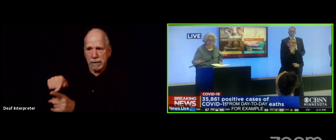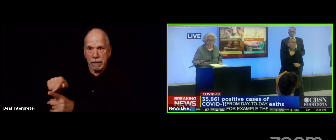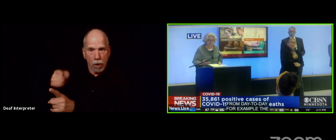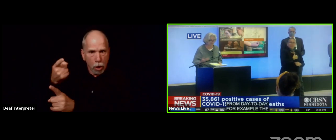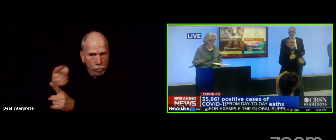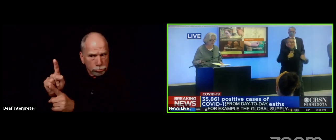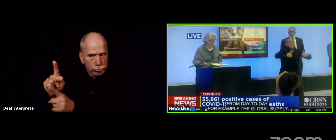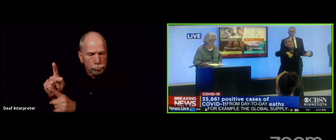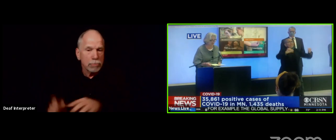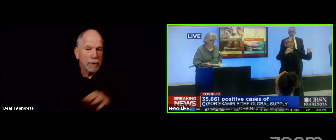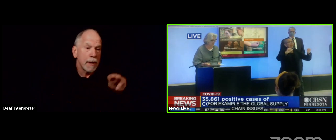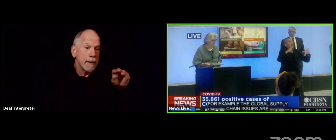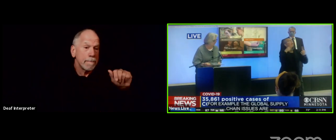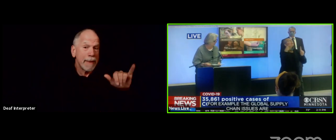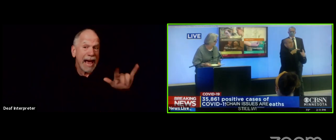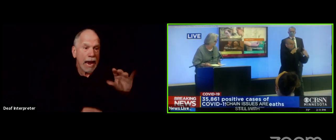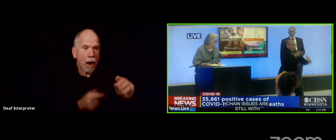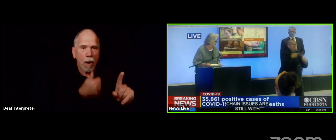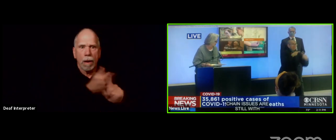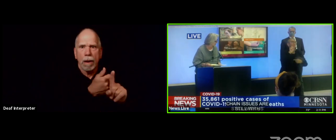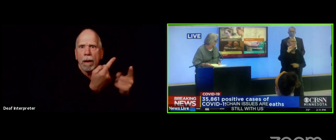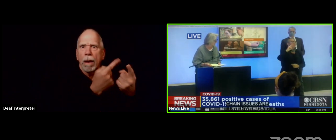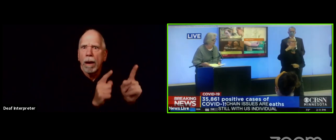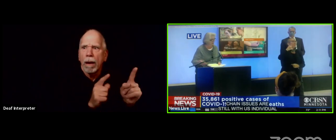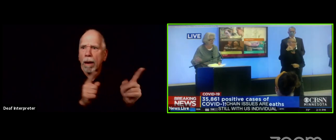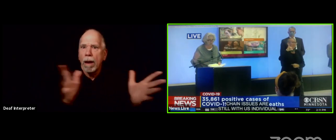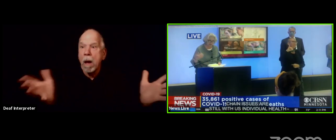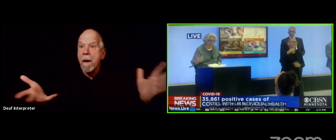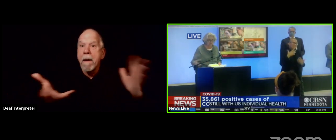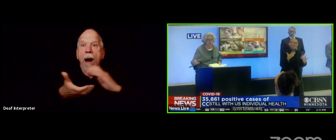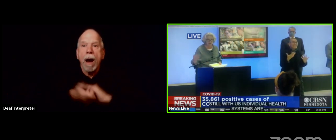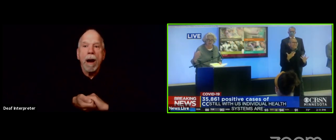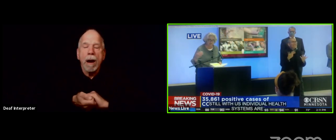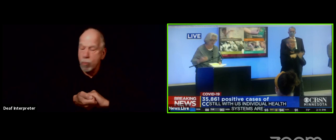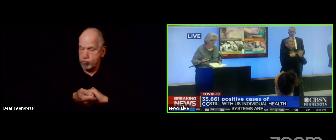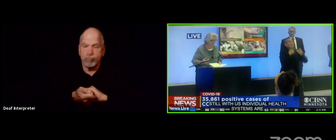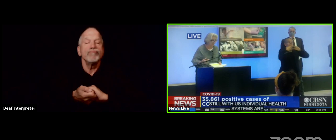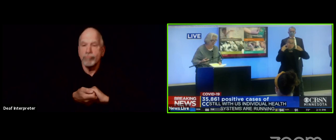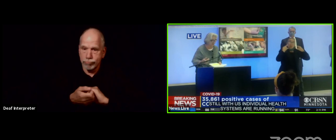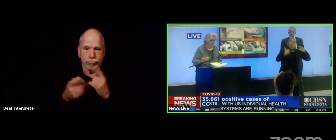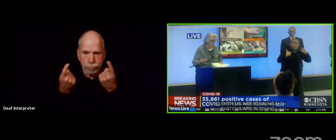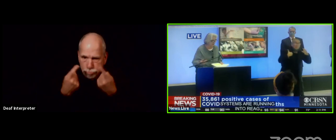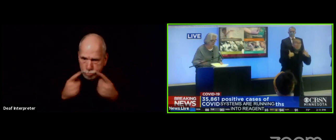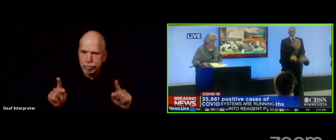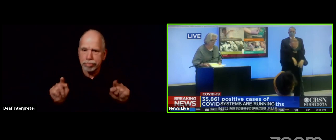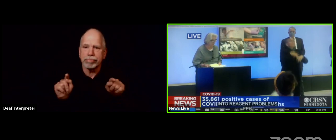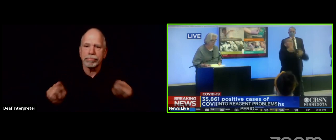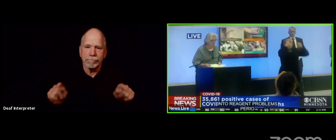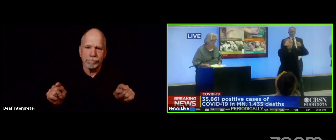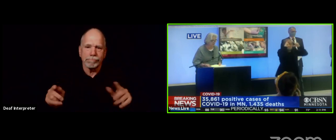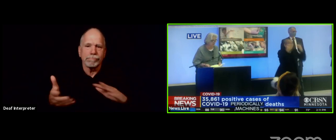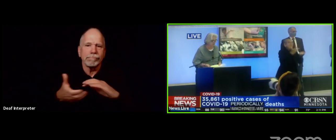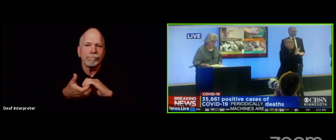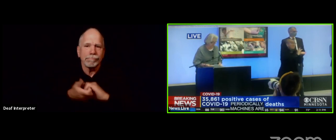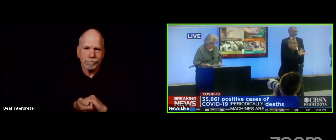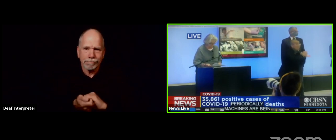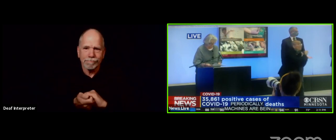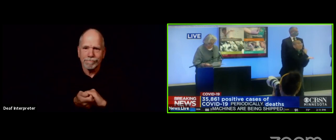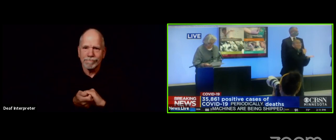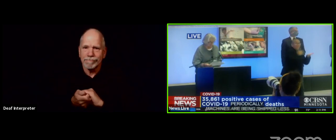health systems are running into reagent problems periodically. Machines are being shipped less quickly than they were anticipated to